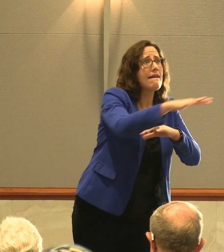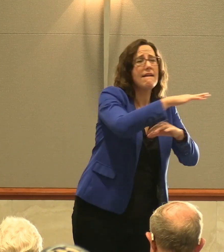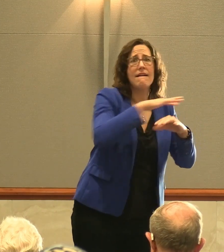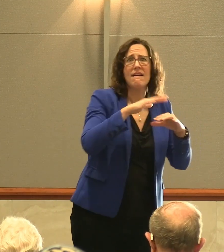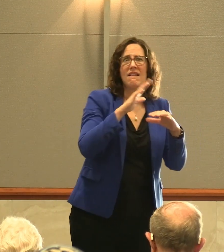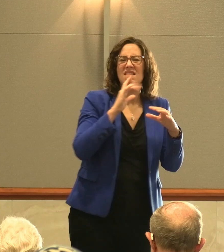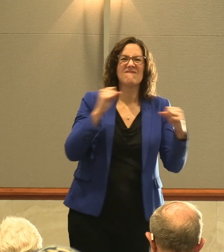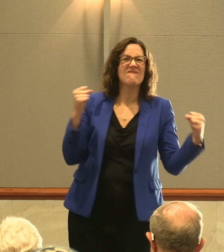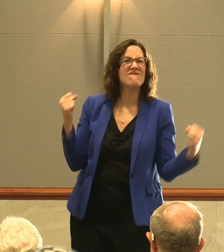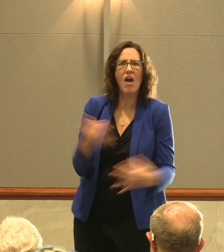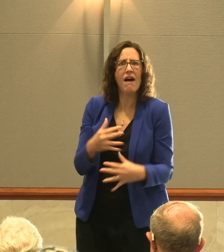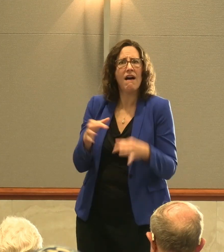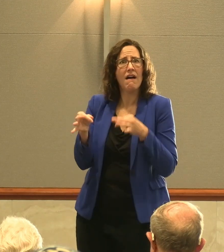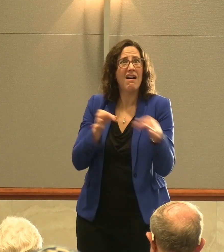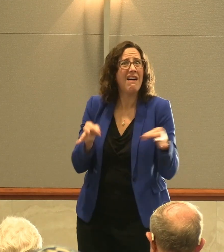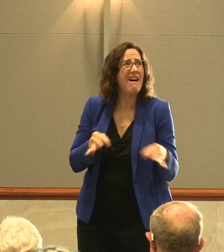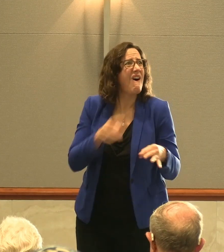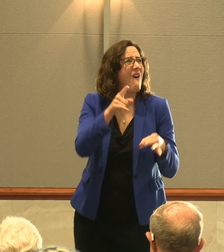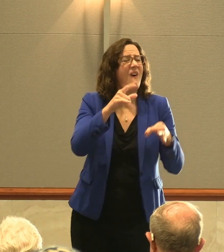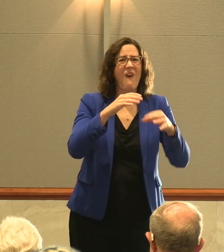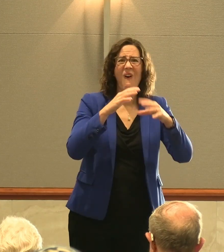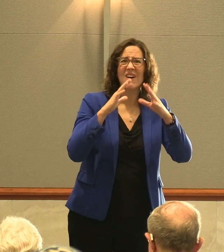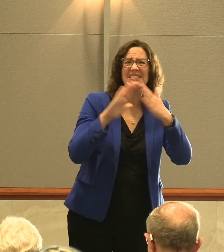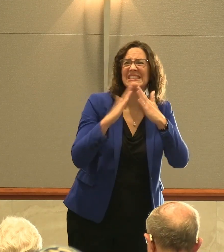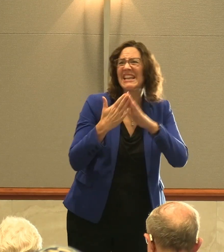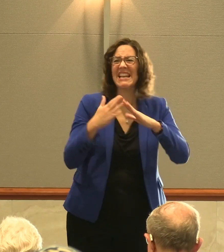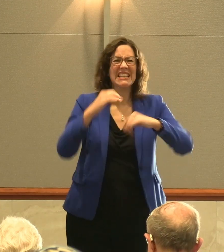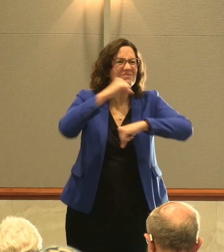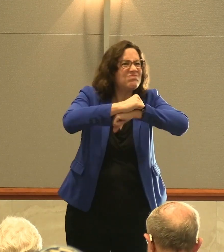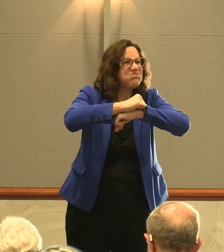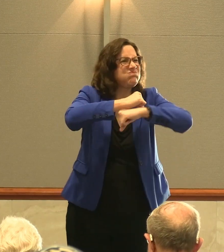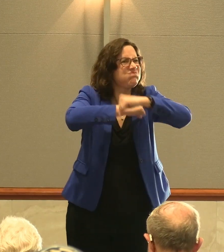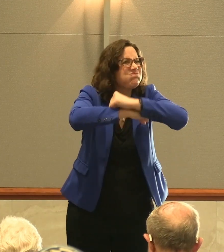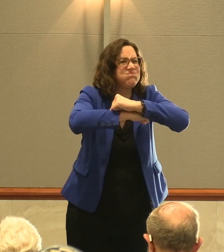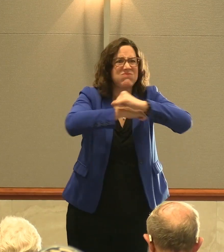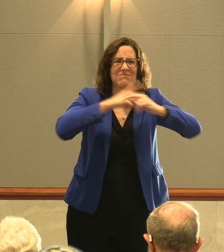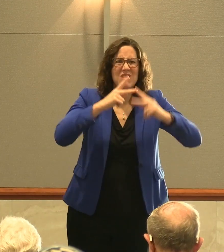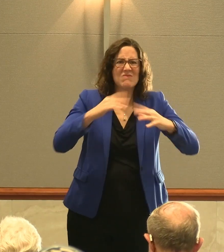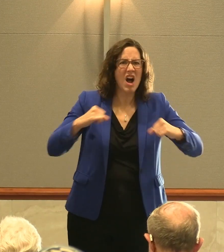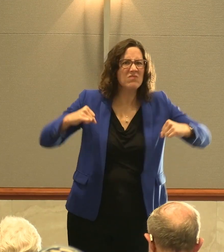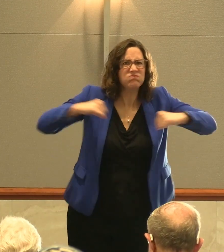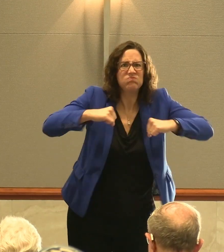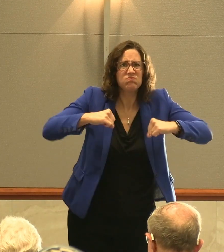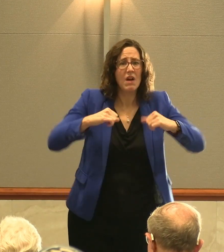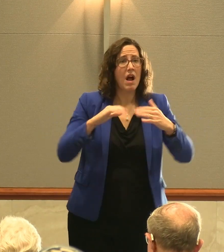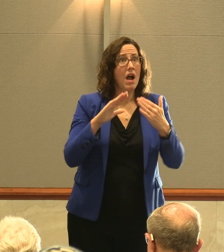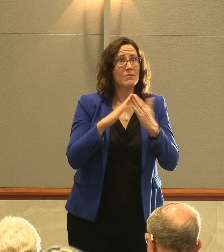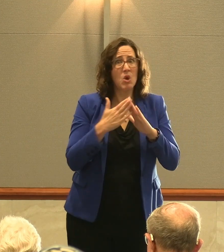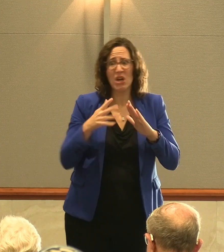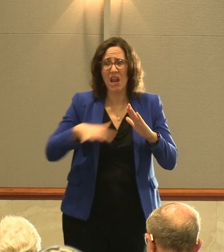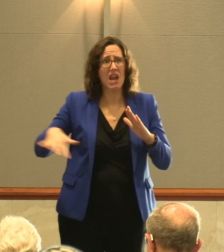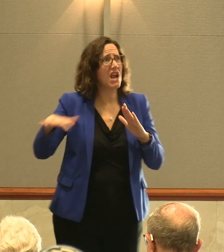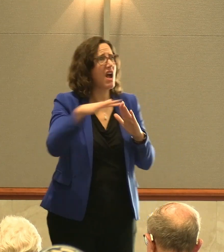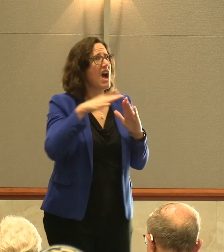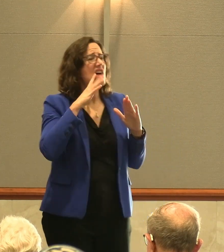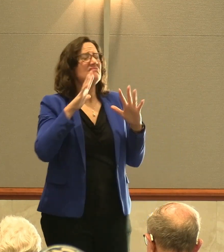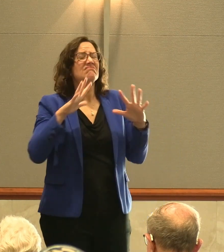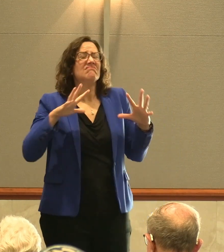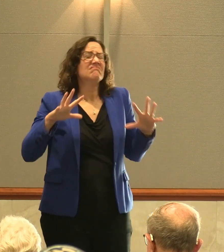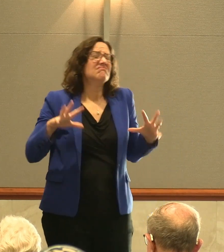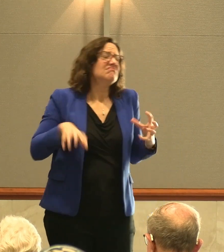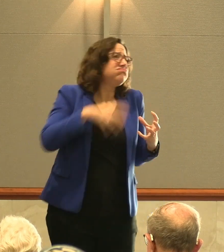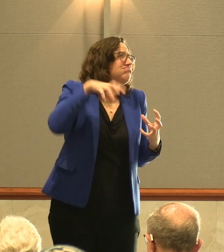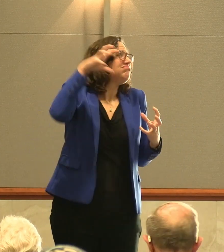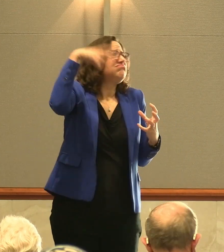frightening reports about fortified cities and forbidding inhabitants of the land. The community is sent into an